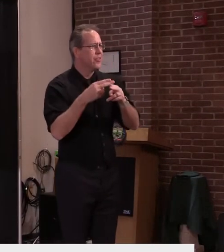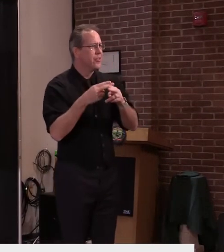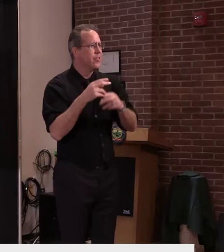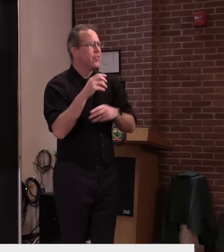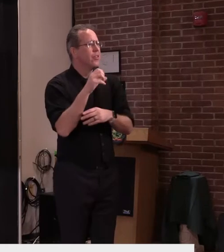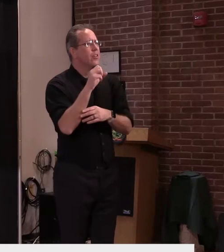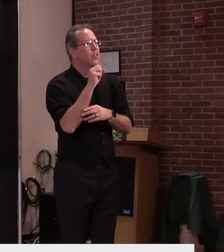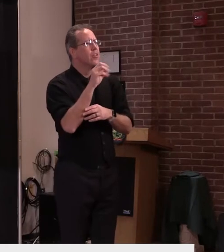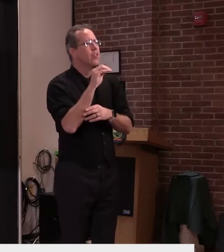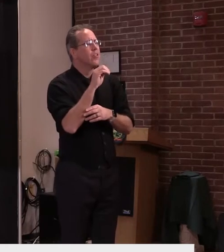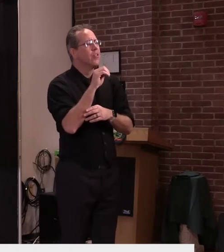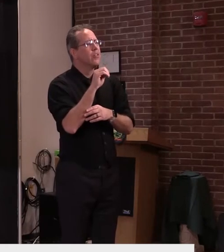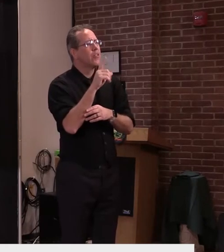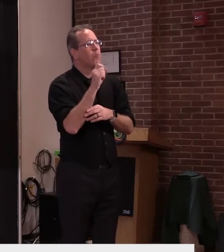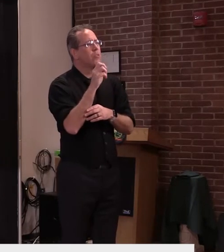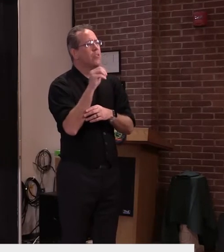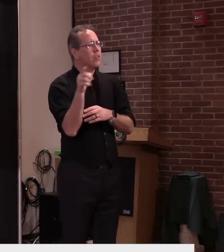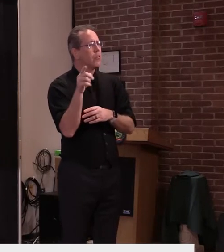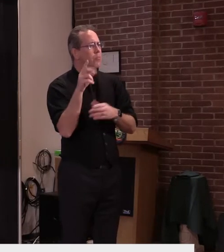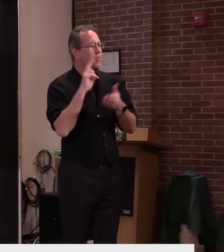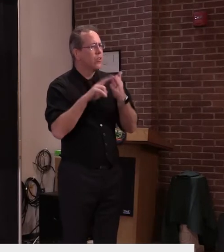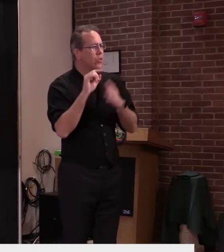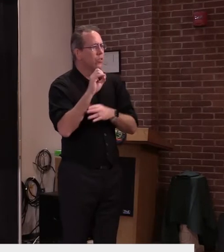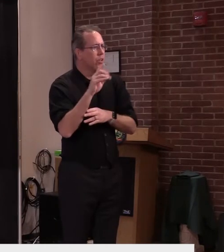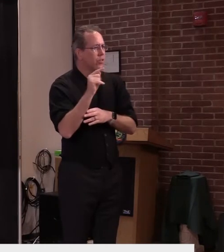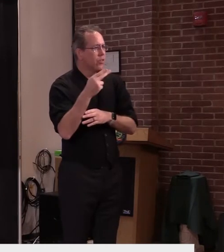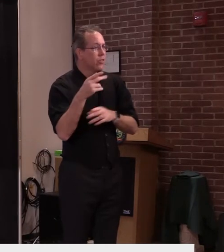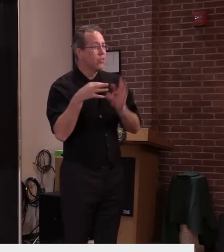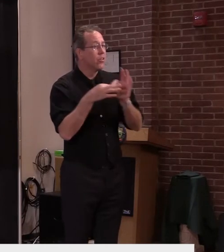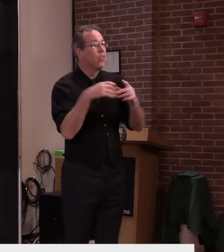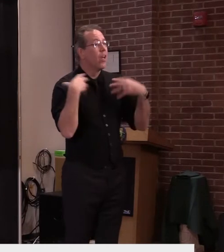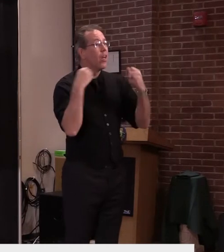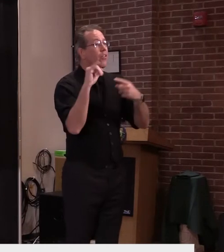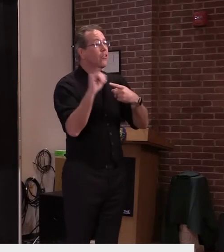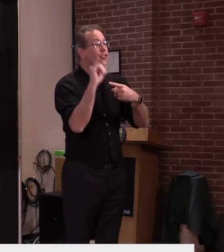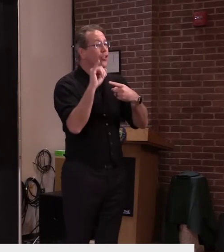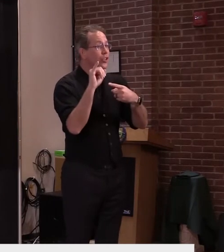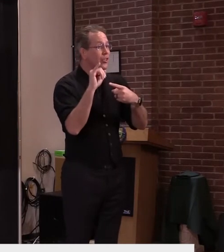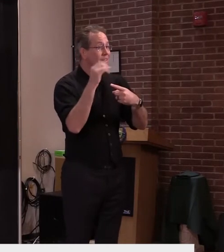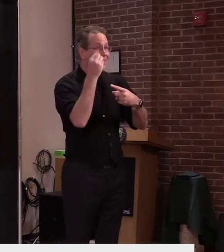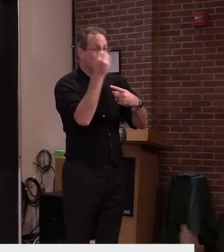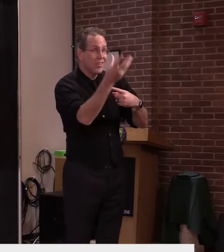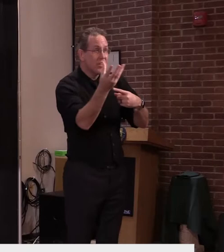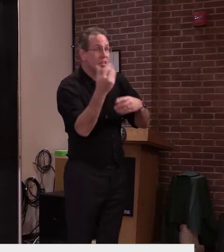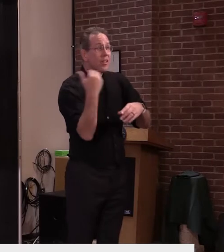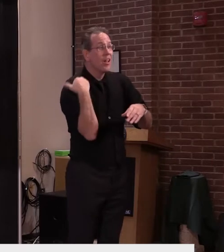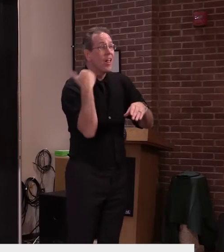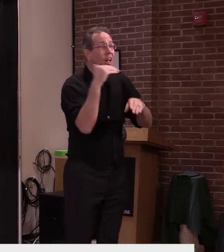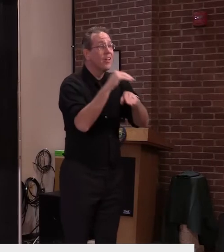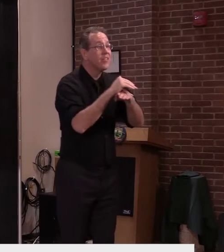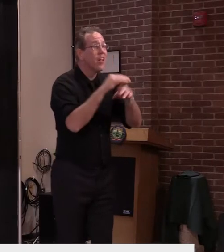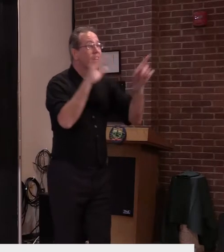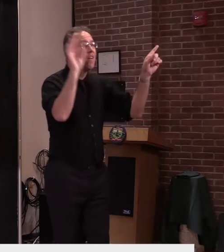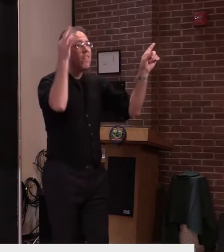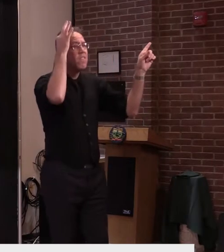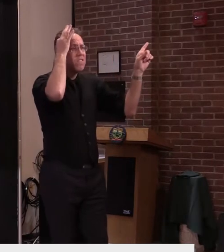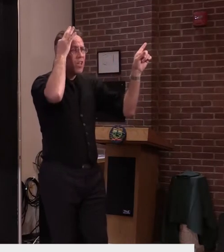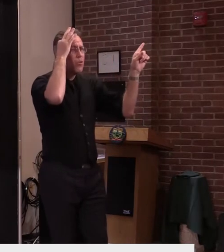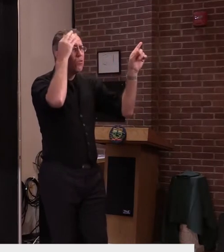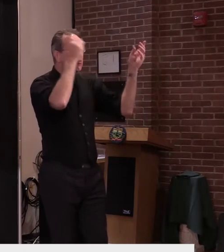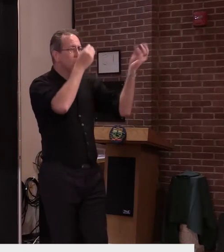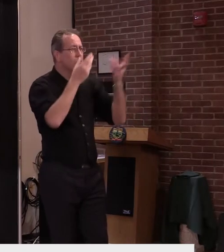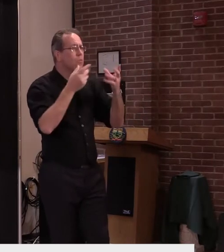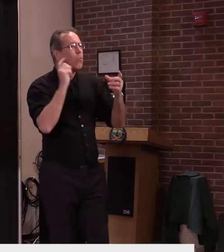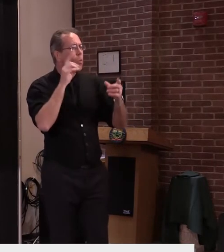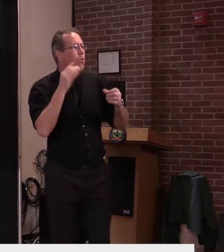insurance, the federal government last night announced coverage for at-home rapid tests for all of those on commercial